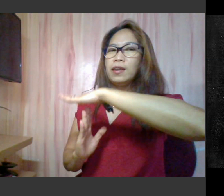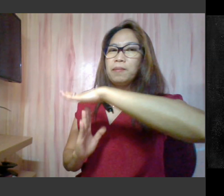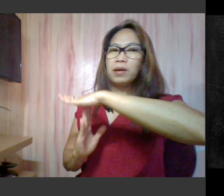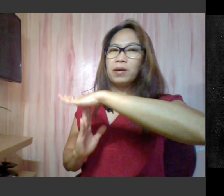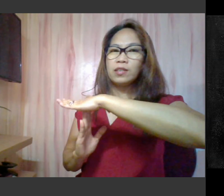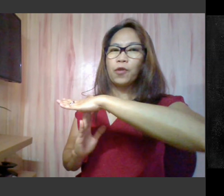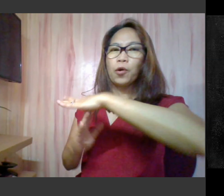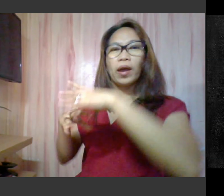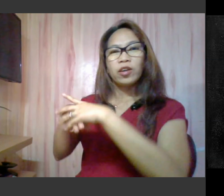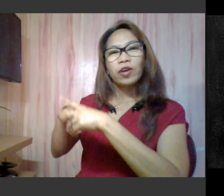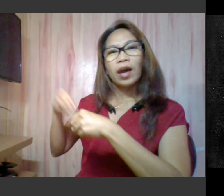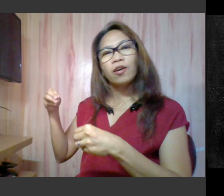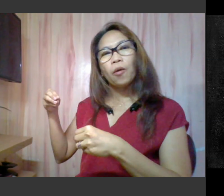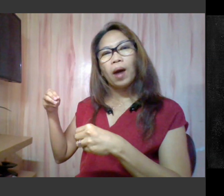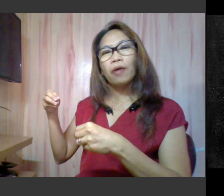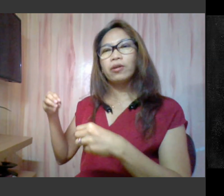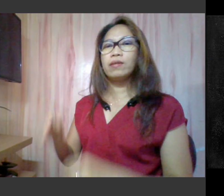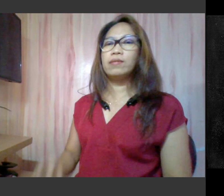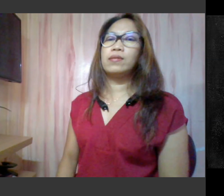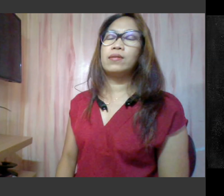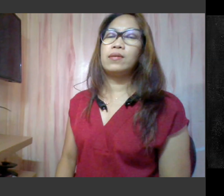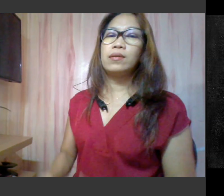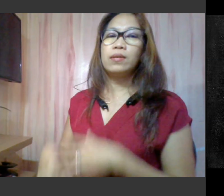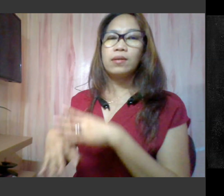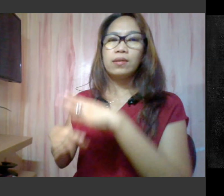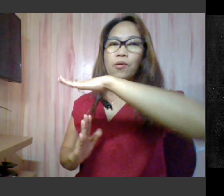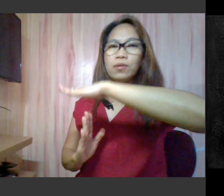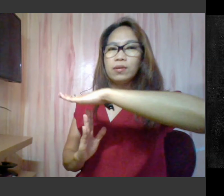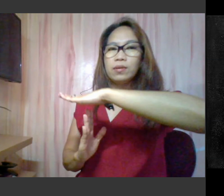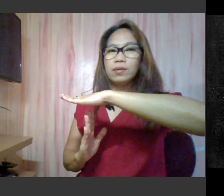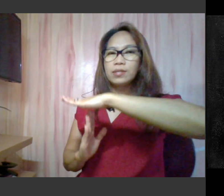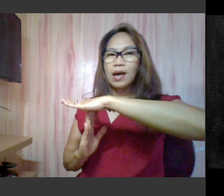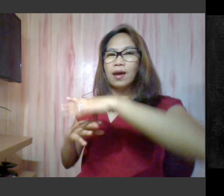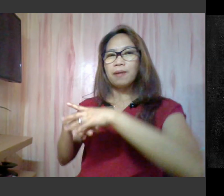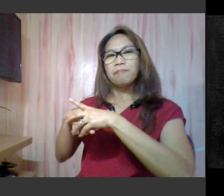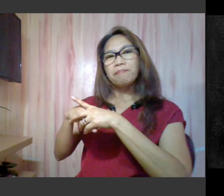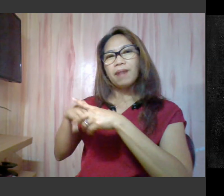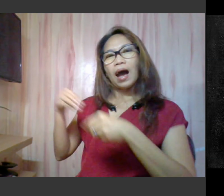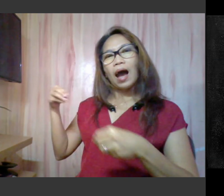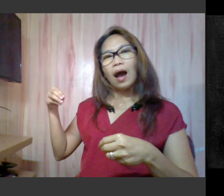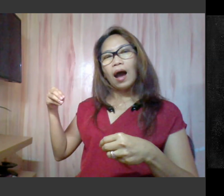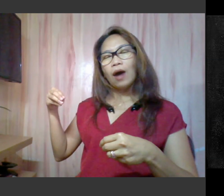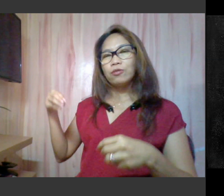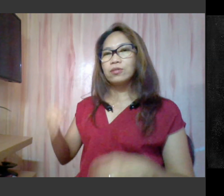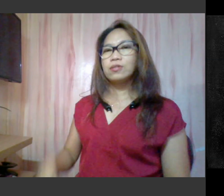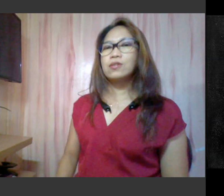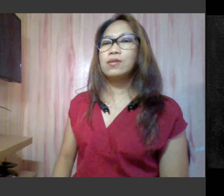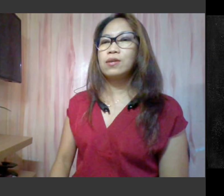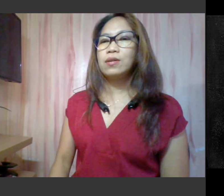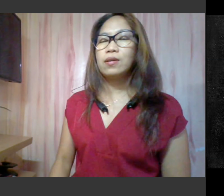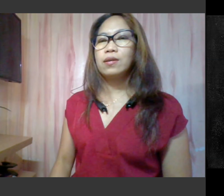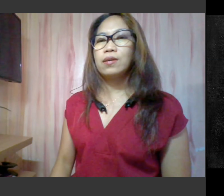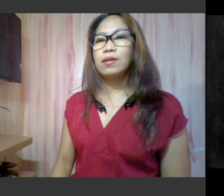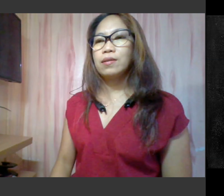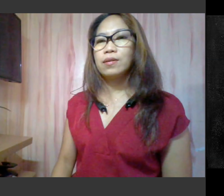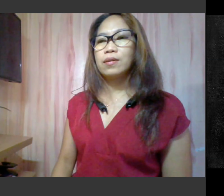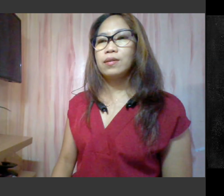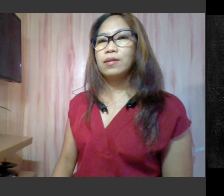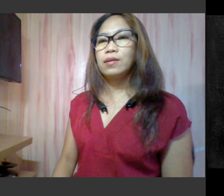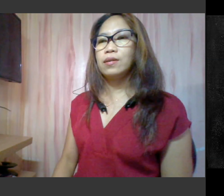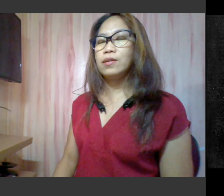what the limit is for when you can go out. So time out.